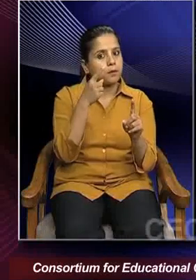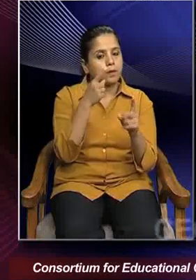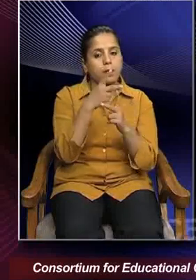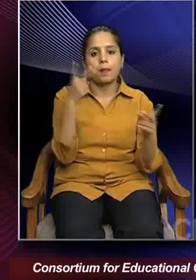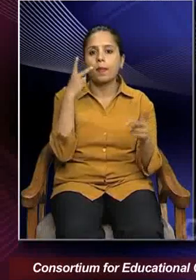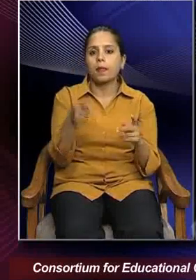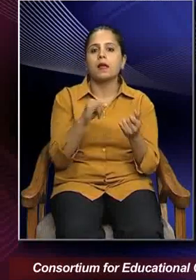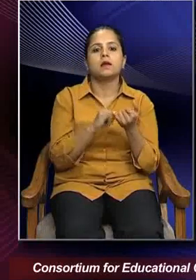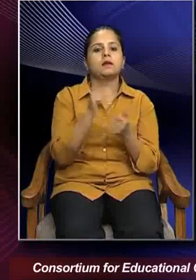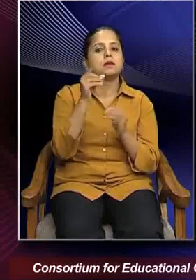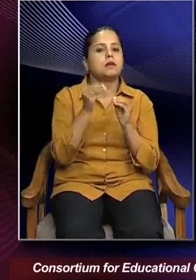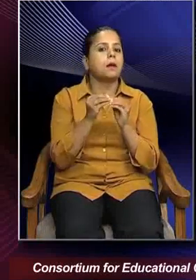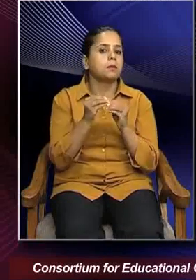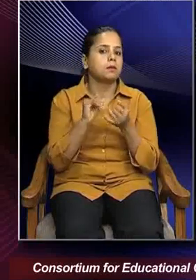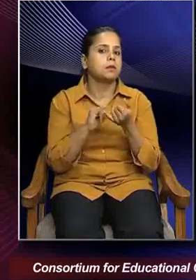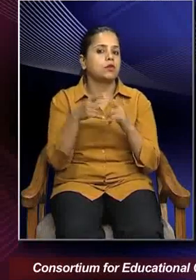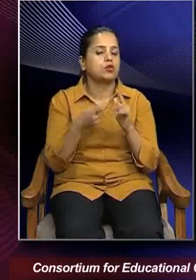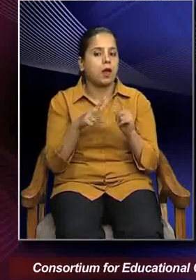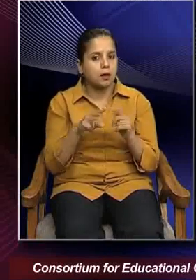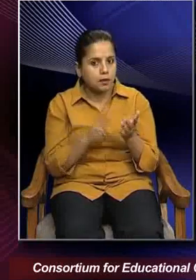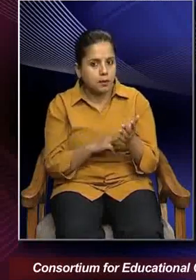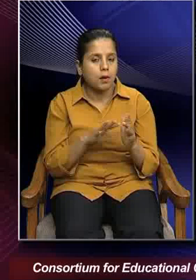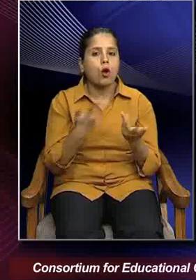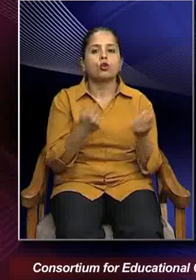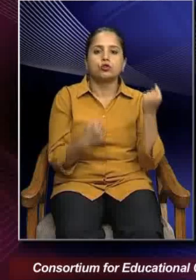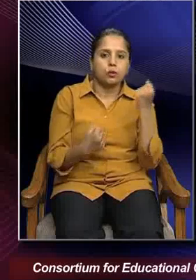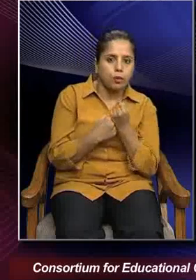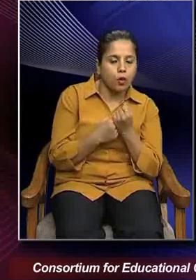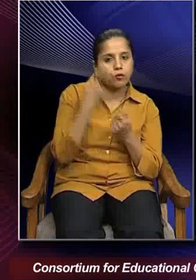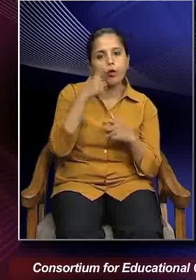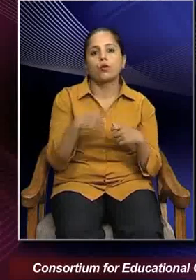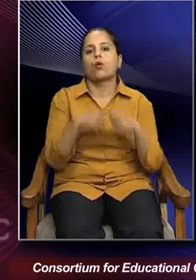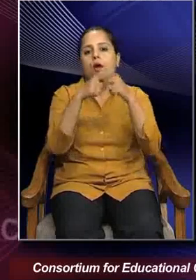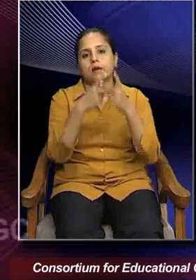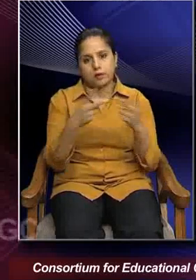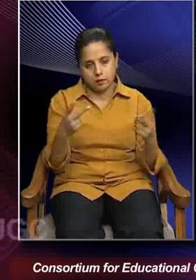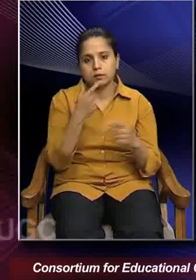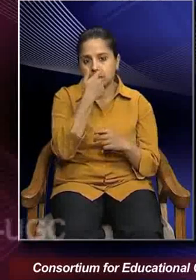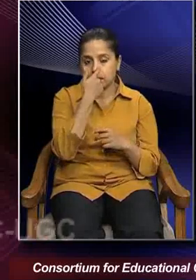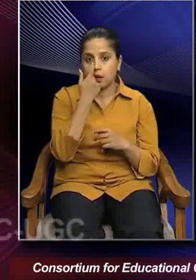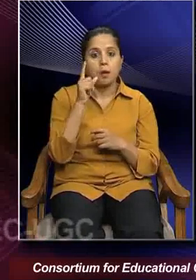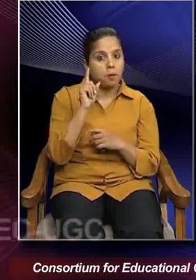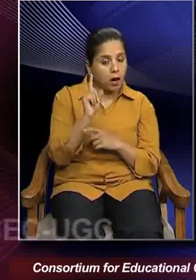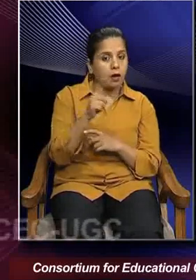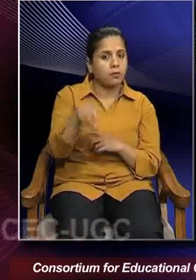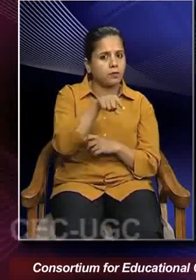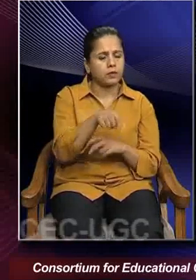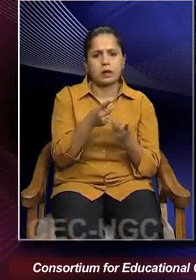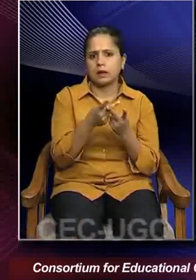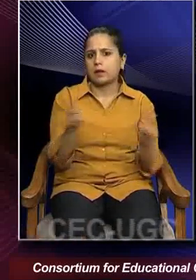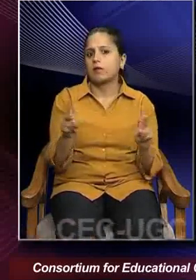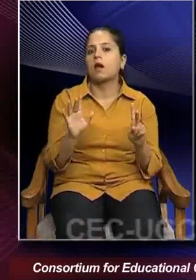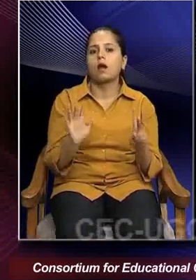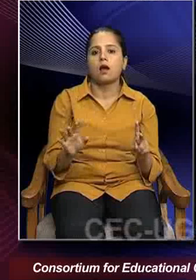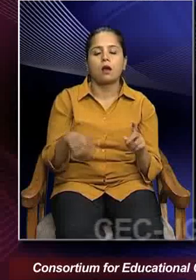substratum or an underlying support for these qualities. yet it is different from